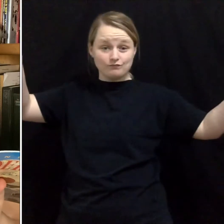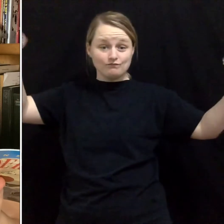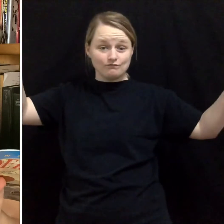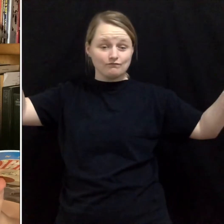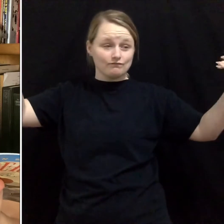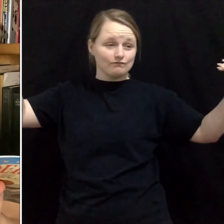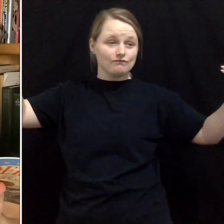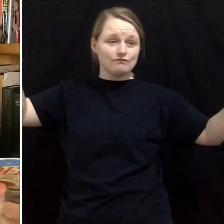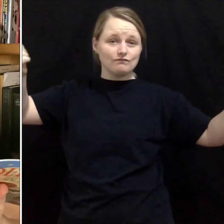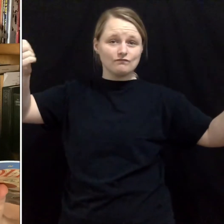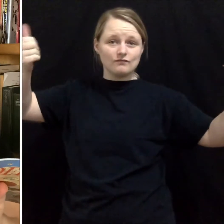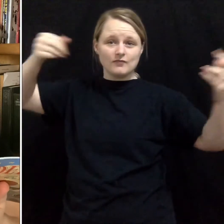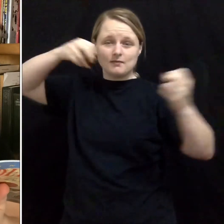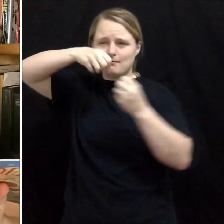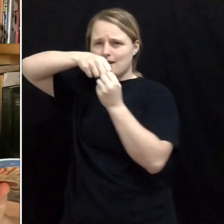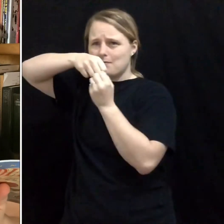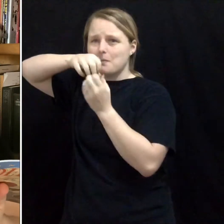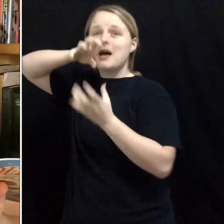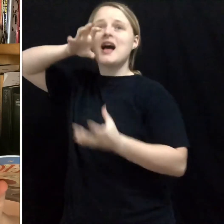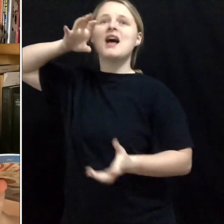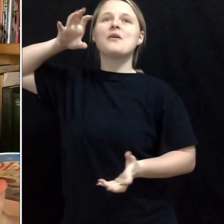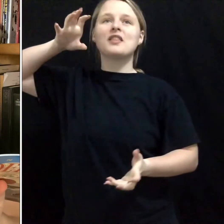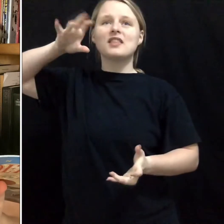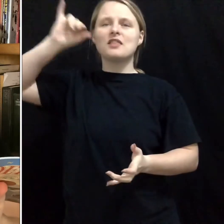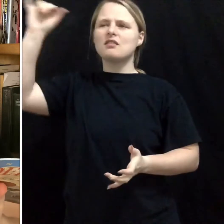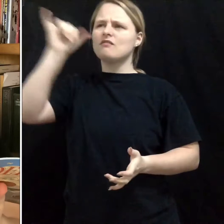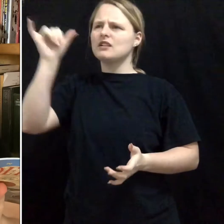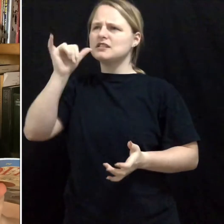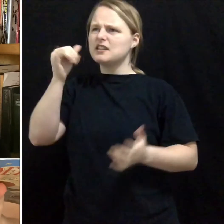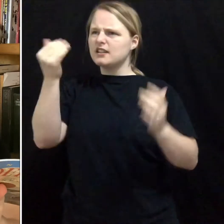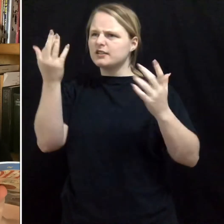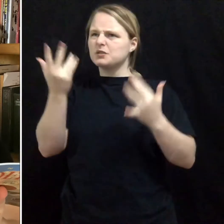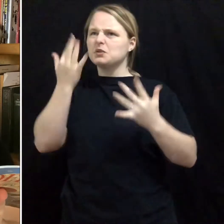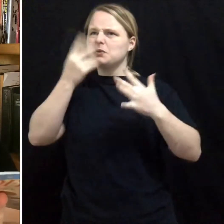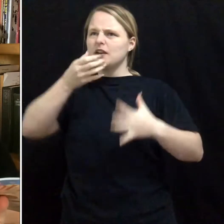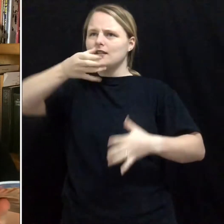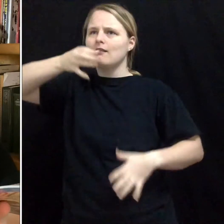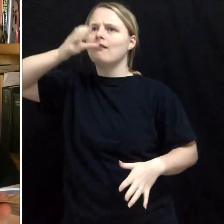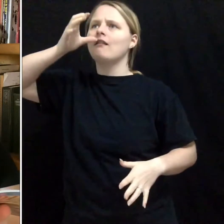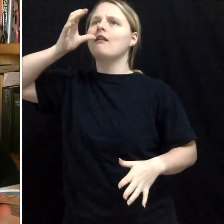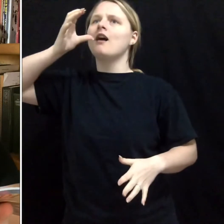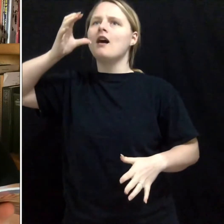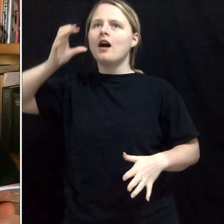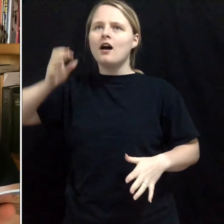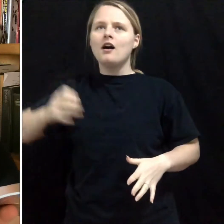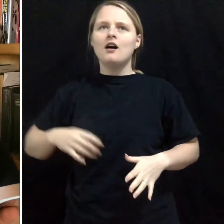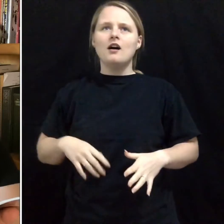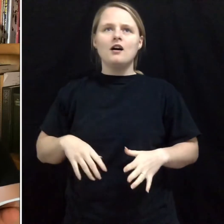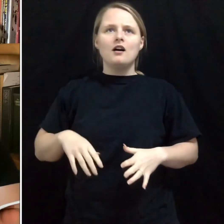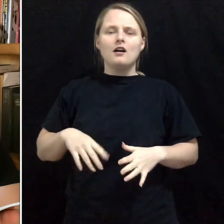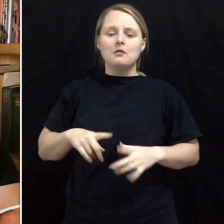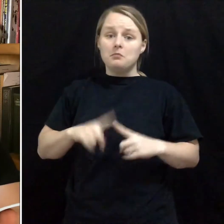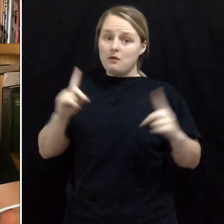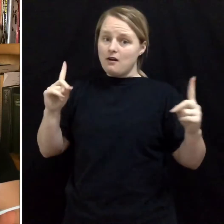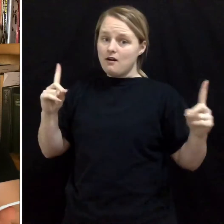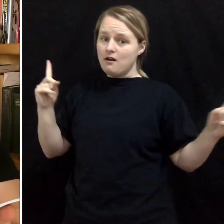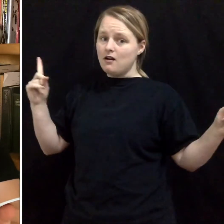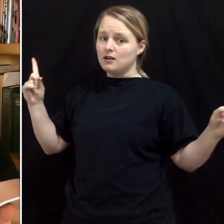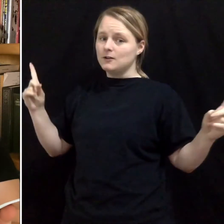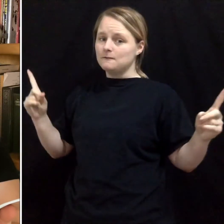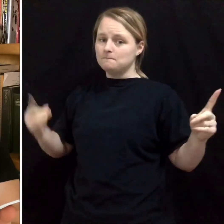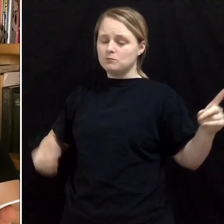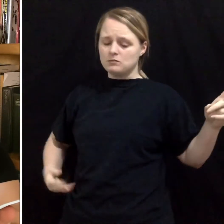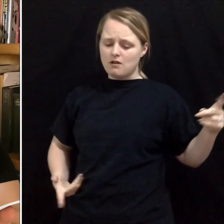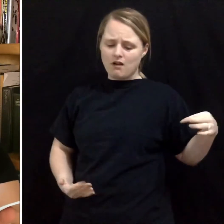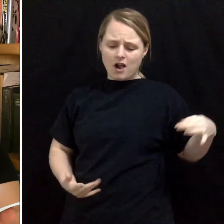embrace the torrent. She opened her mouth as if she were planning to take a good, long drink. But from